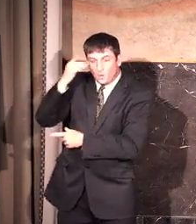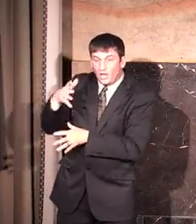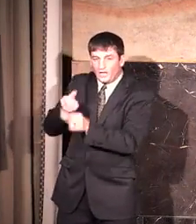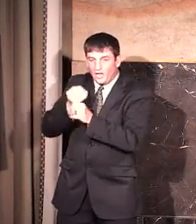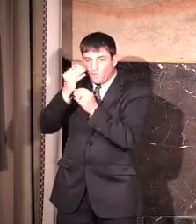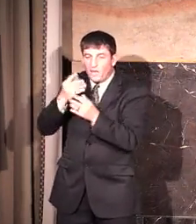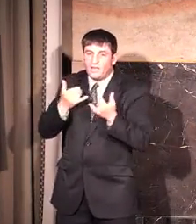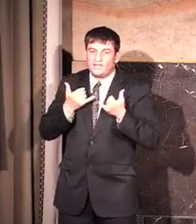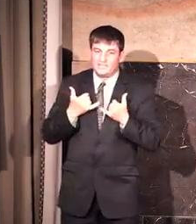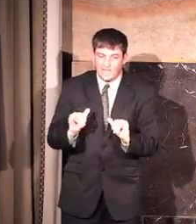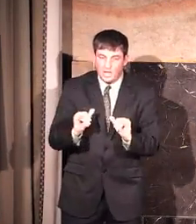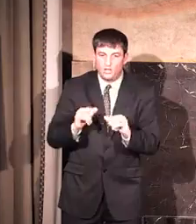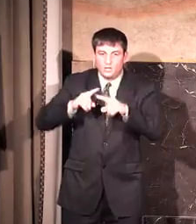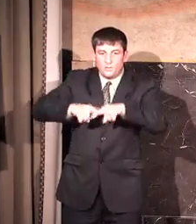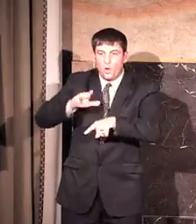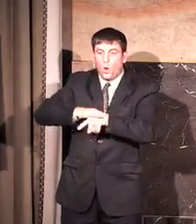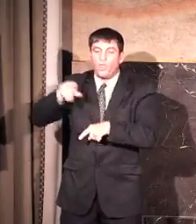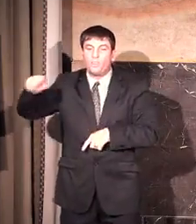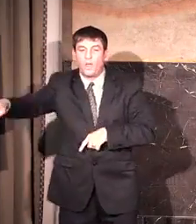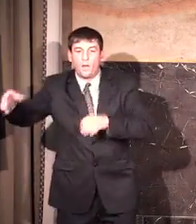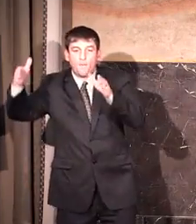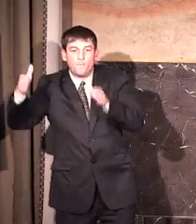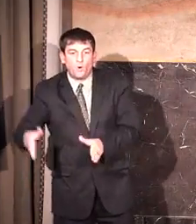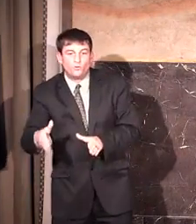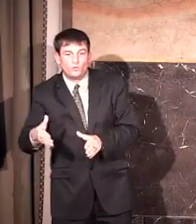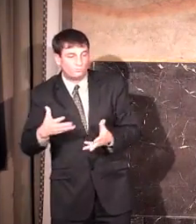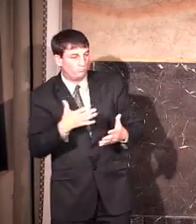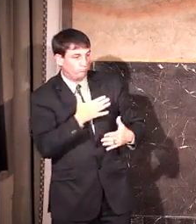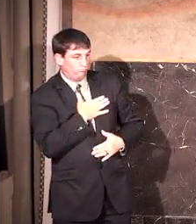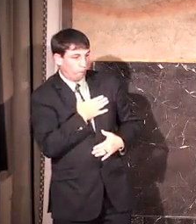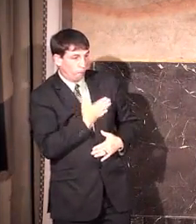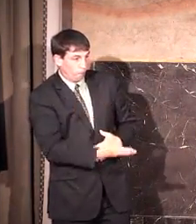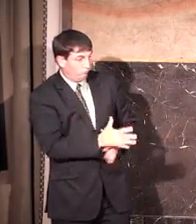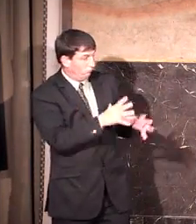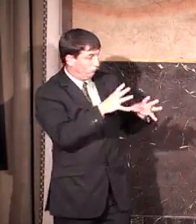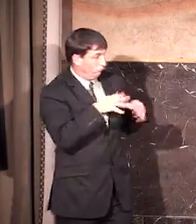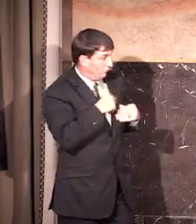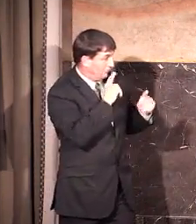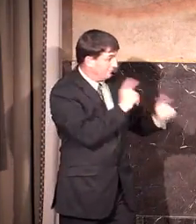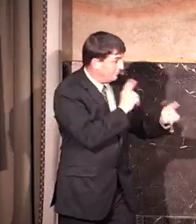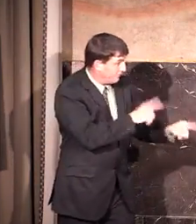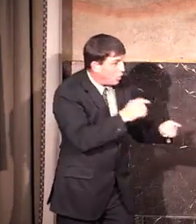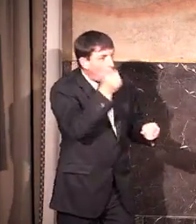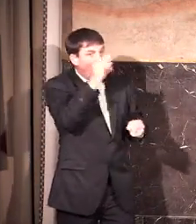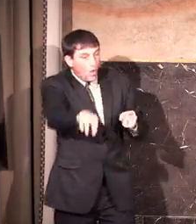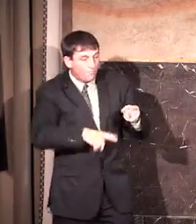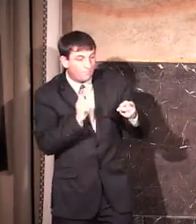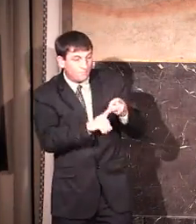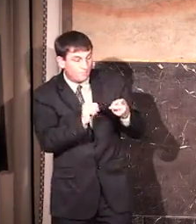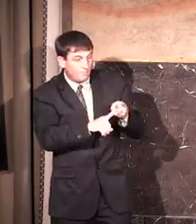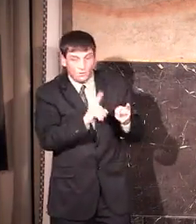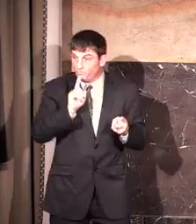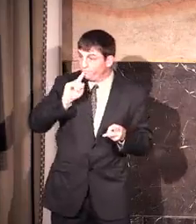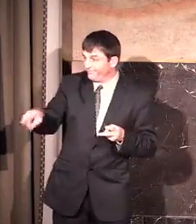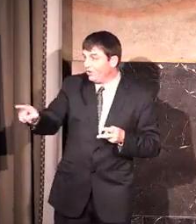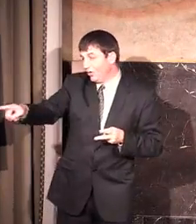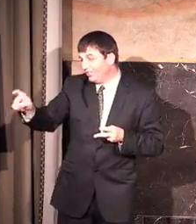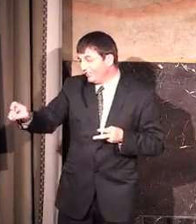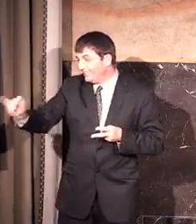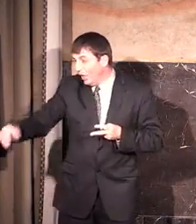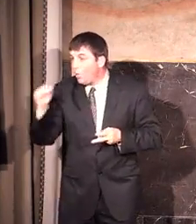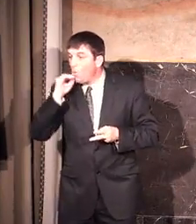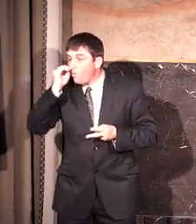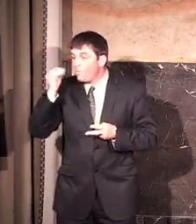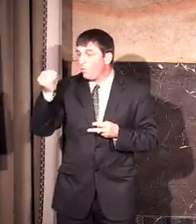really incumbent upon the person to either be forthcoming or Yeah. told to stay home, or told to get a test, to get a test. Yeah, look, it's